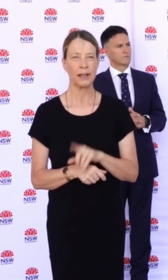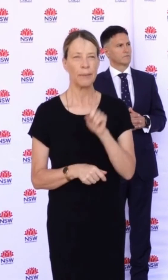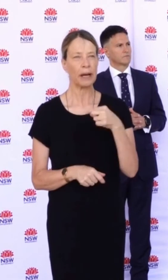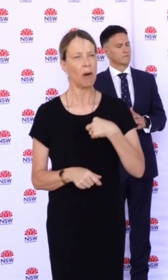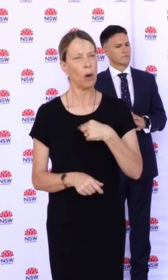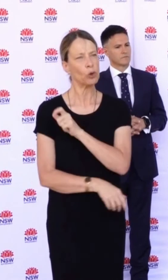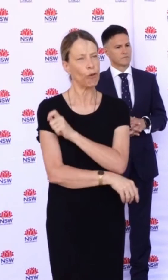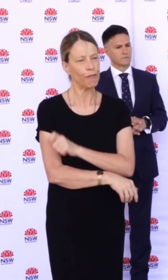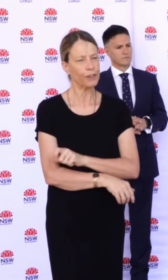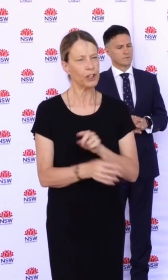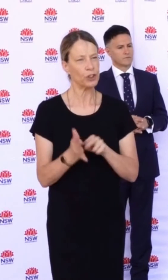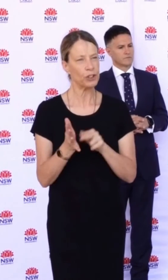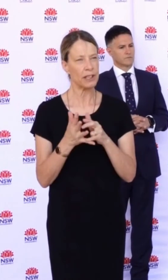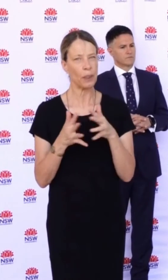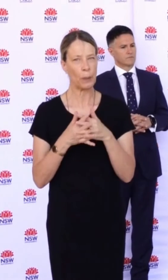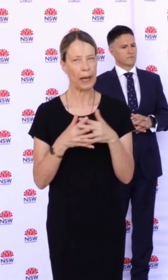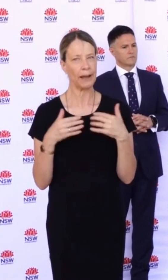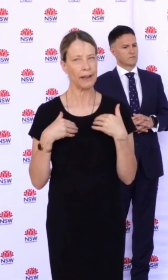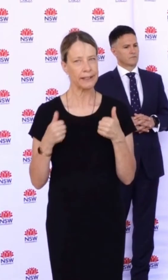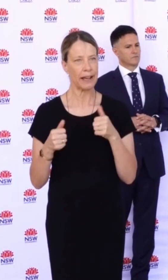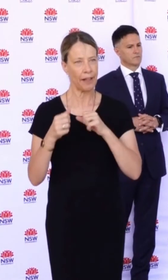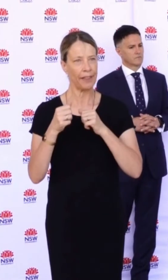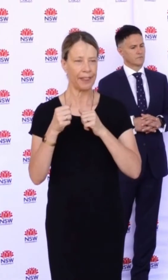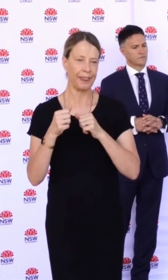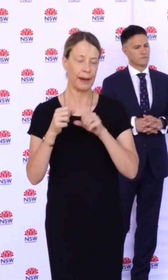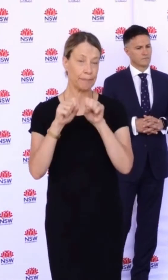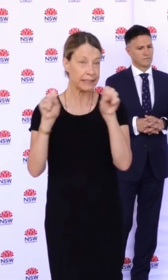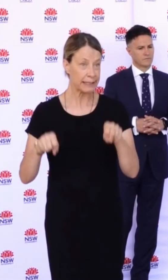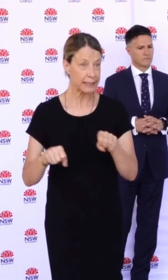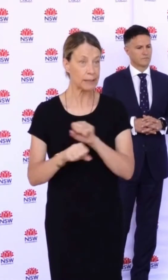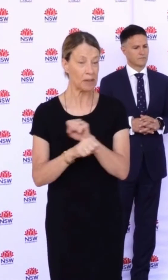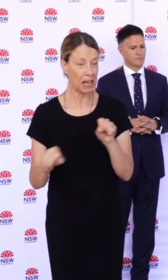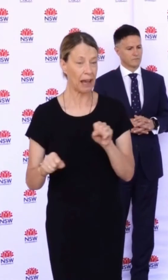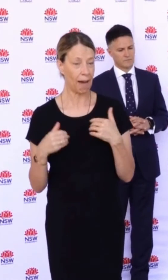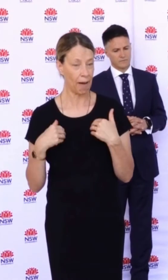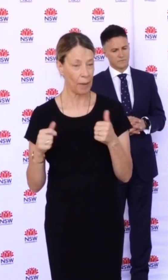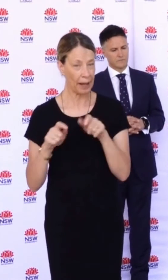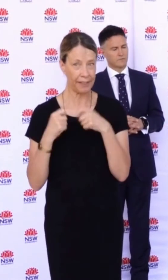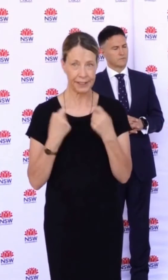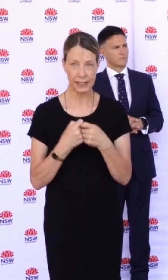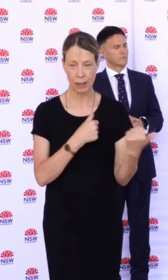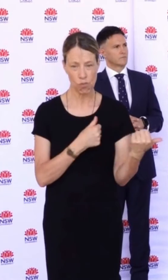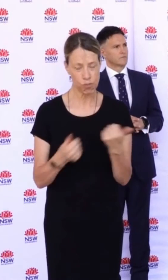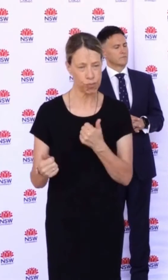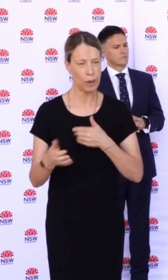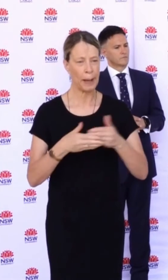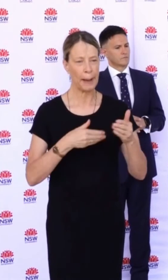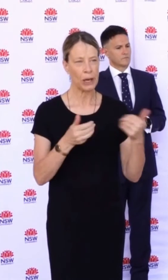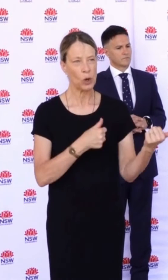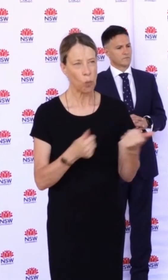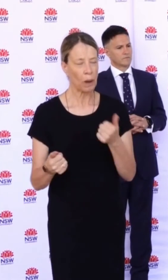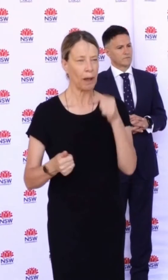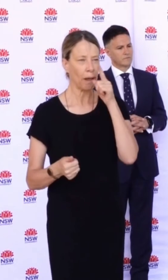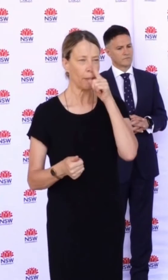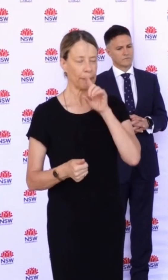I think it's fair to say that we're always on high alert about what might happen. It's a human system.